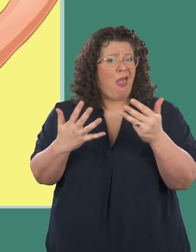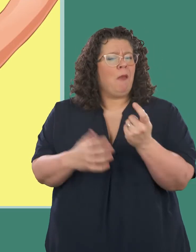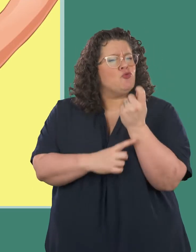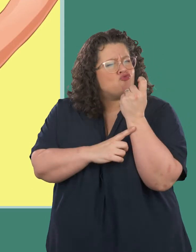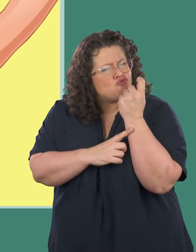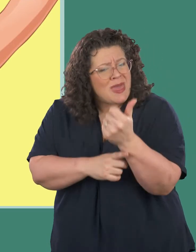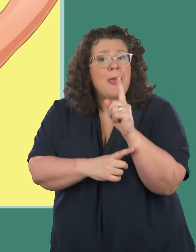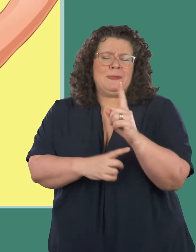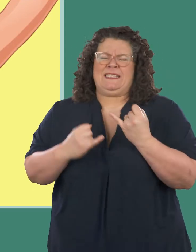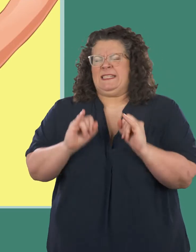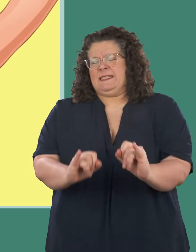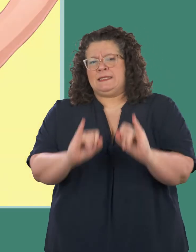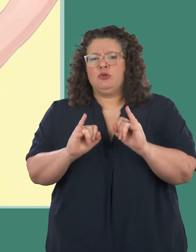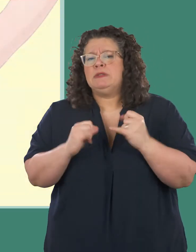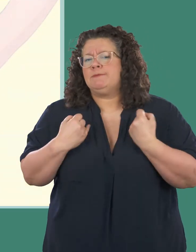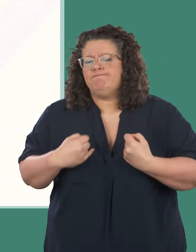but serious conditions.